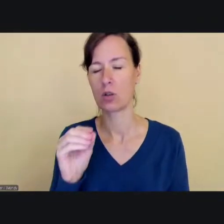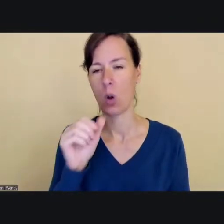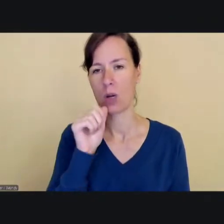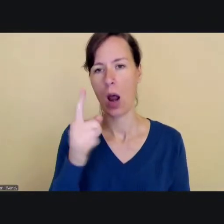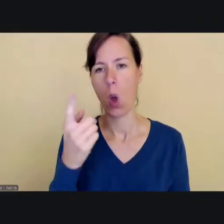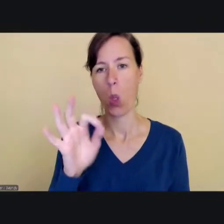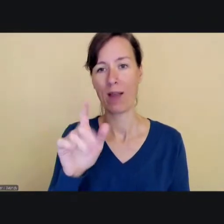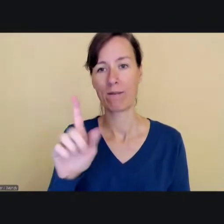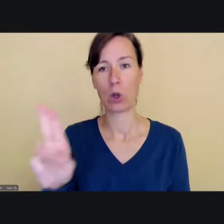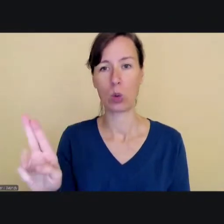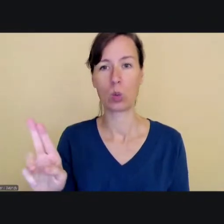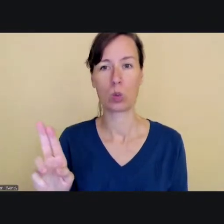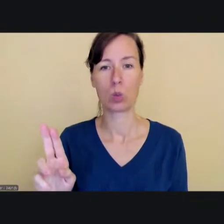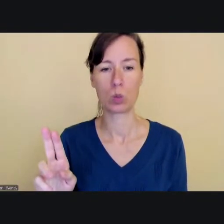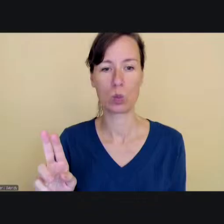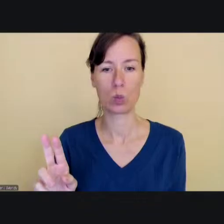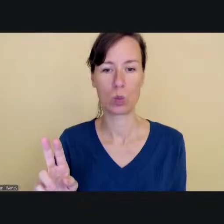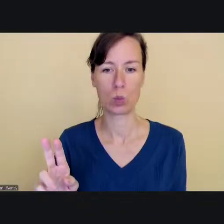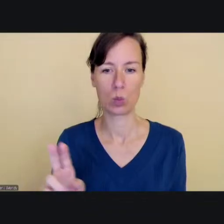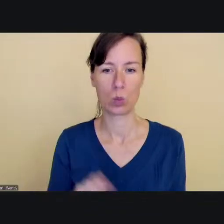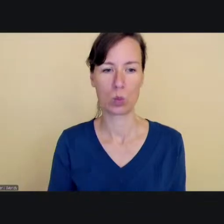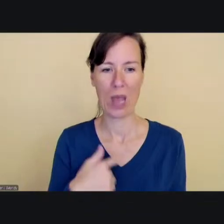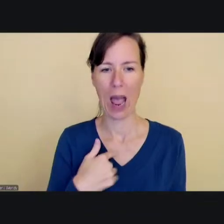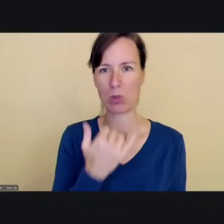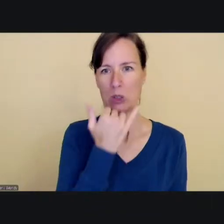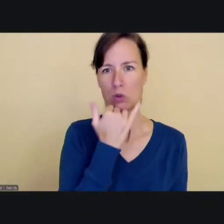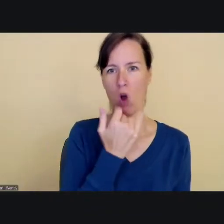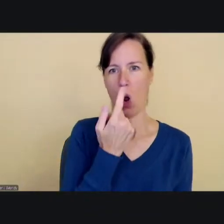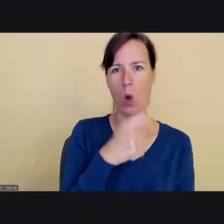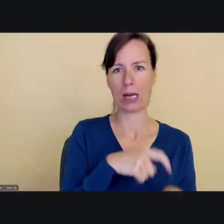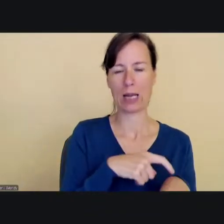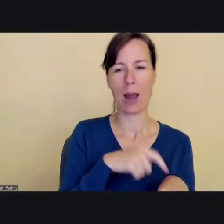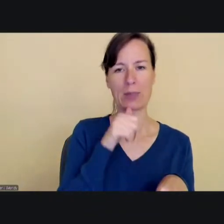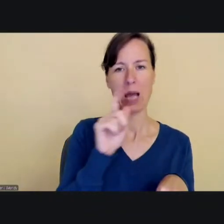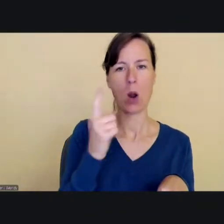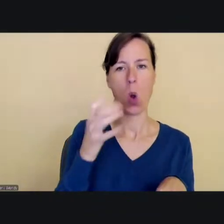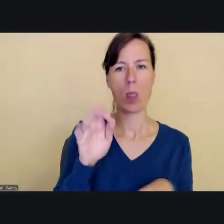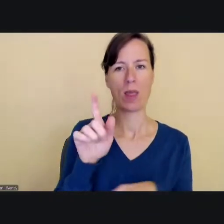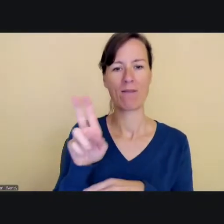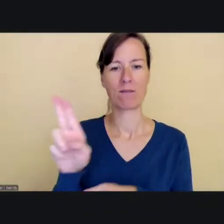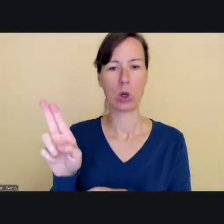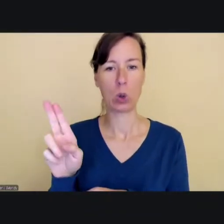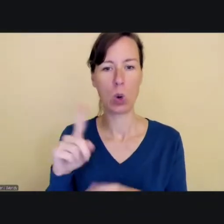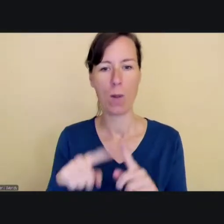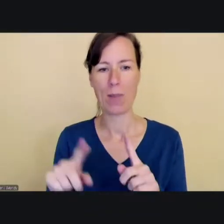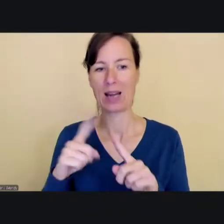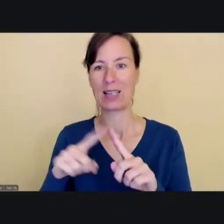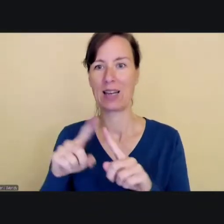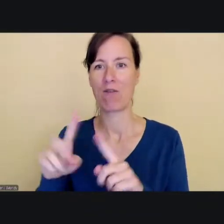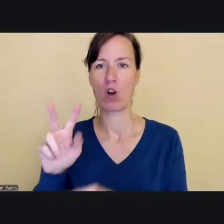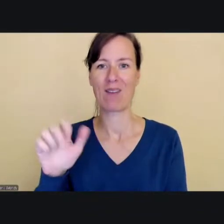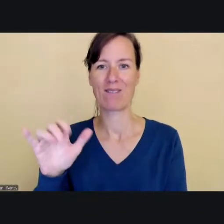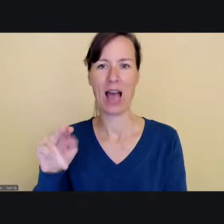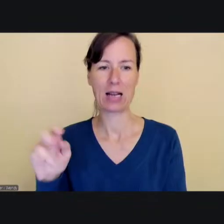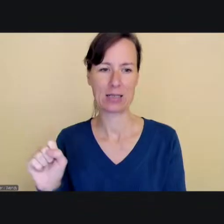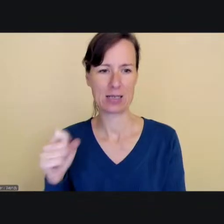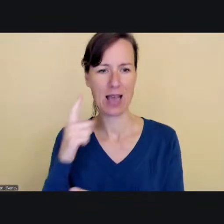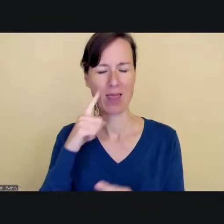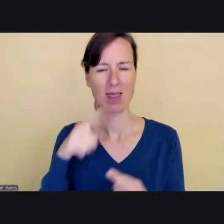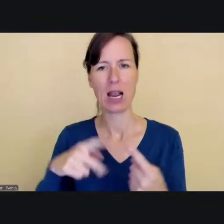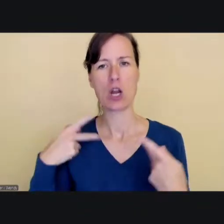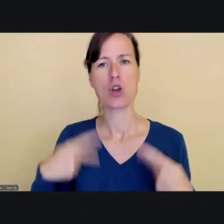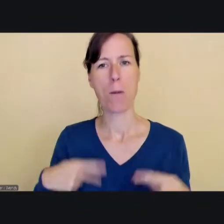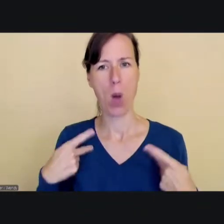wrong about that in one instance. It is not just flu. There are a number of free vaccines. I think it's the pneumonia shot, the RSV for